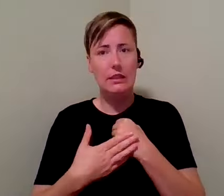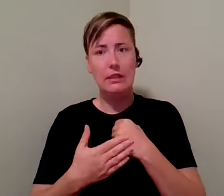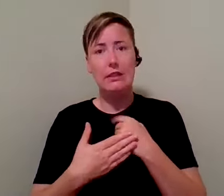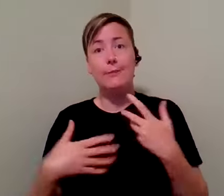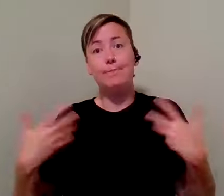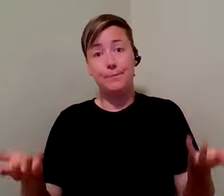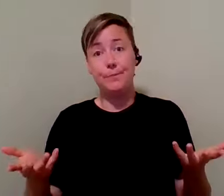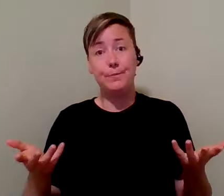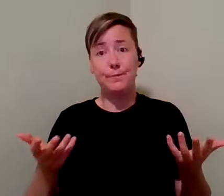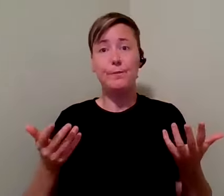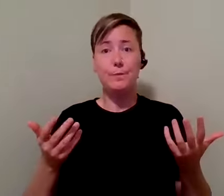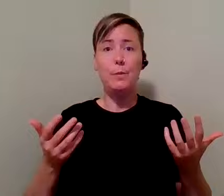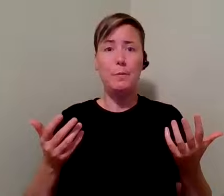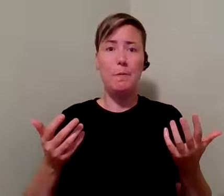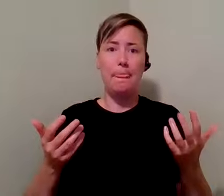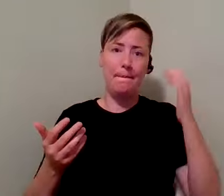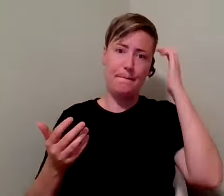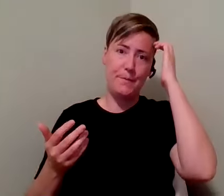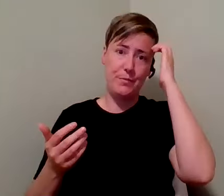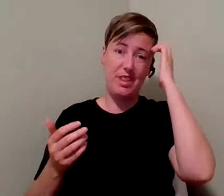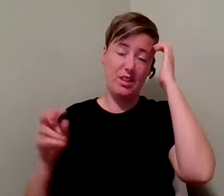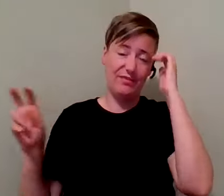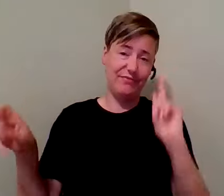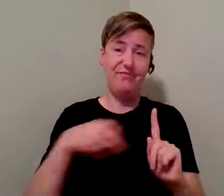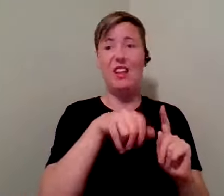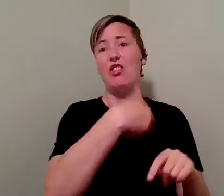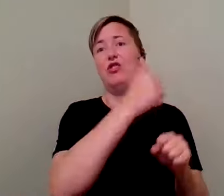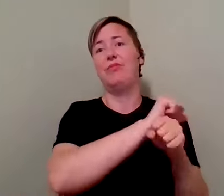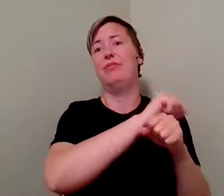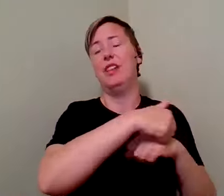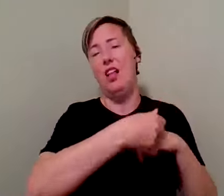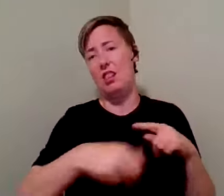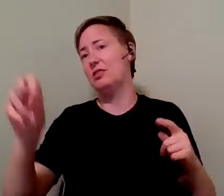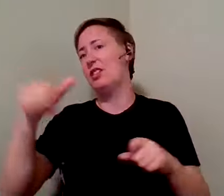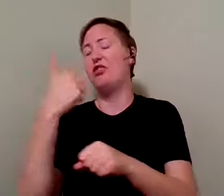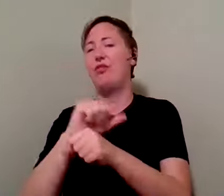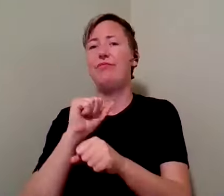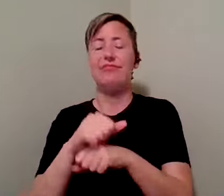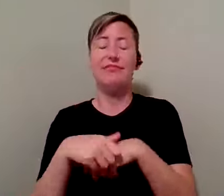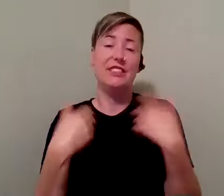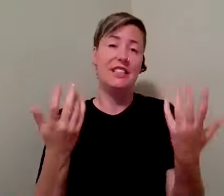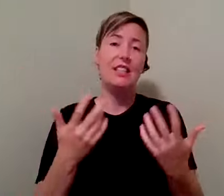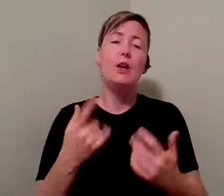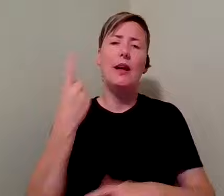jumped through so many jobs. And then one night I was playing pool with a couple of friends of mine that were